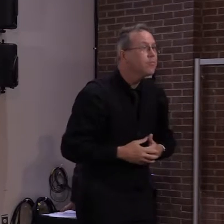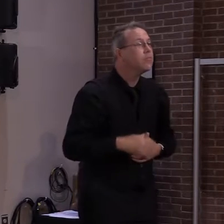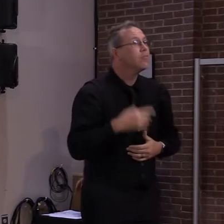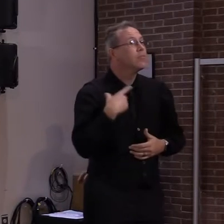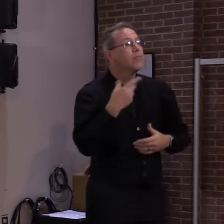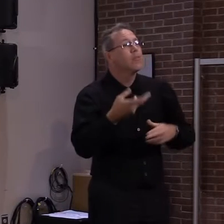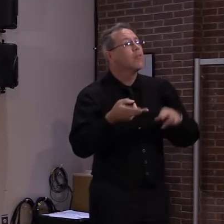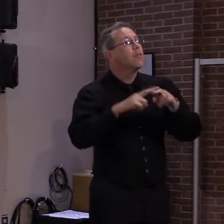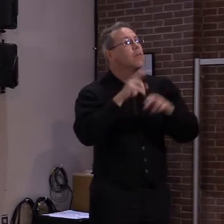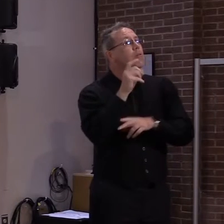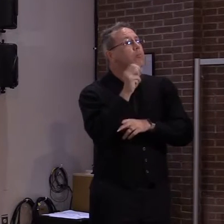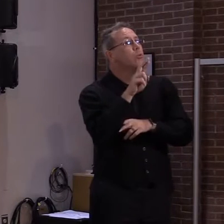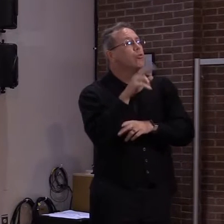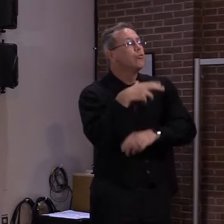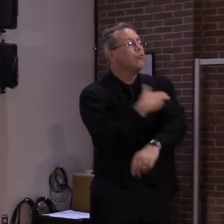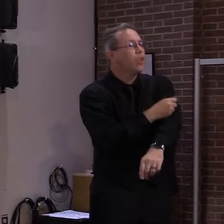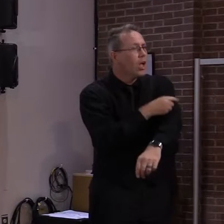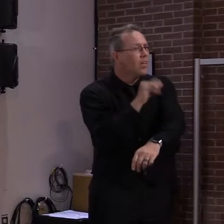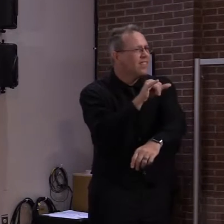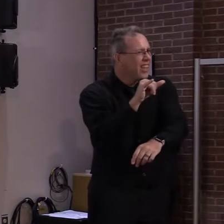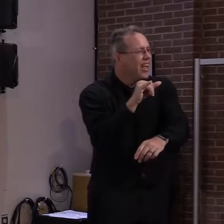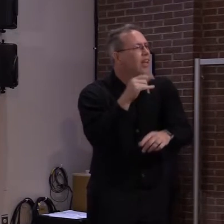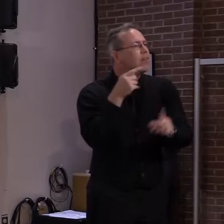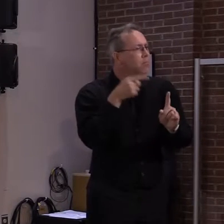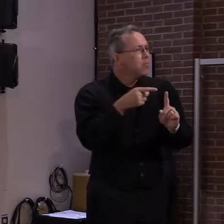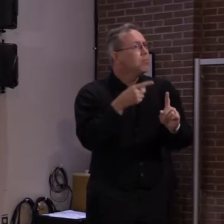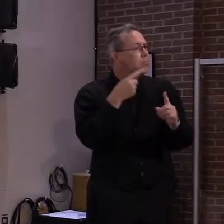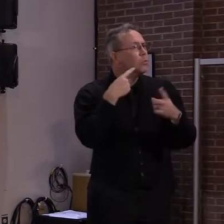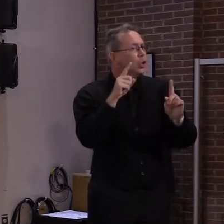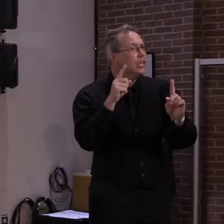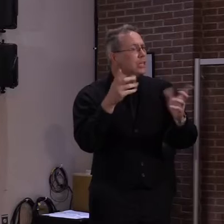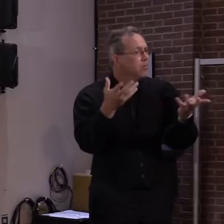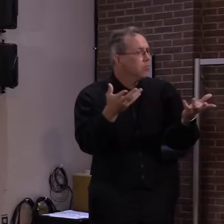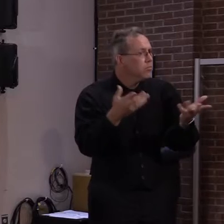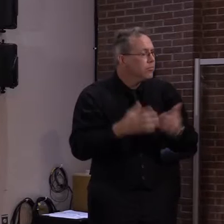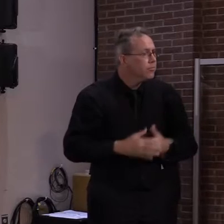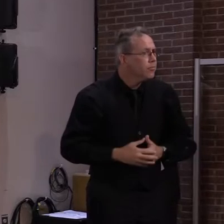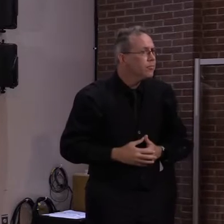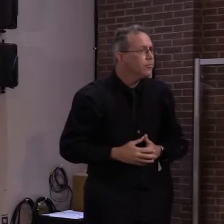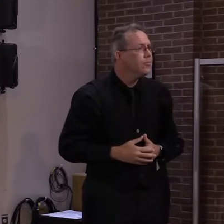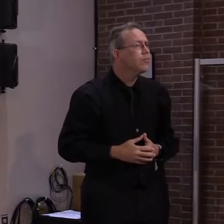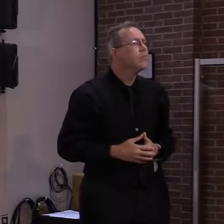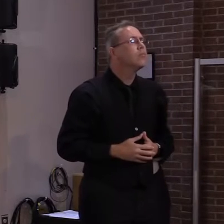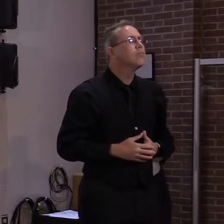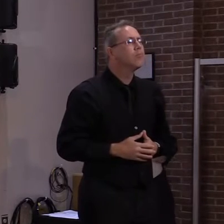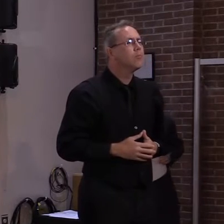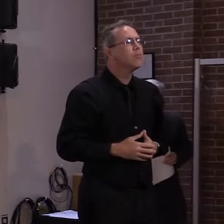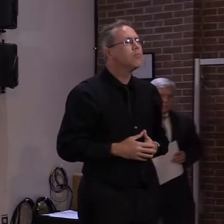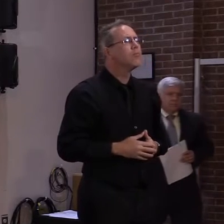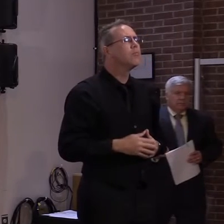are still effective. Secretary Smith and Dr. Levine will talk more about this in a moment.